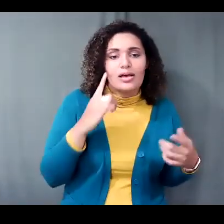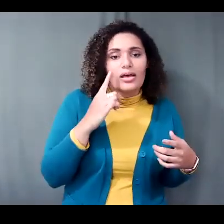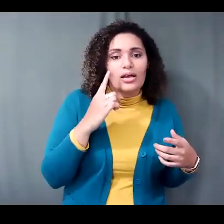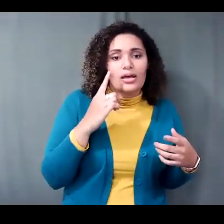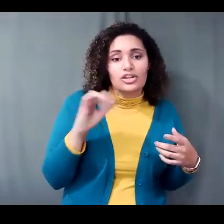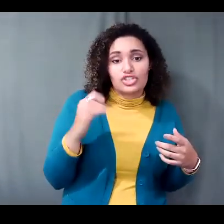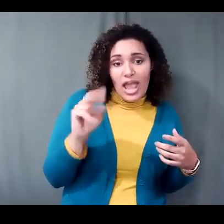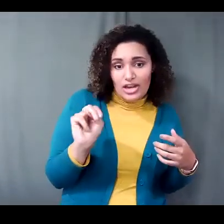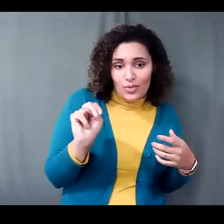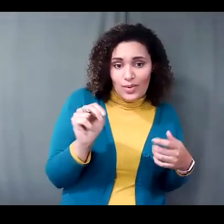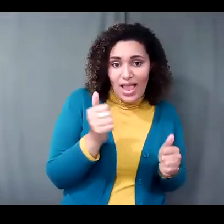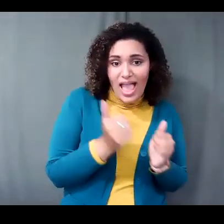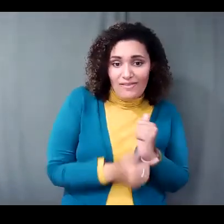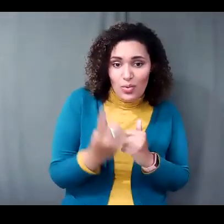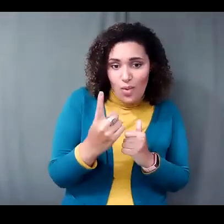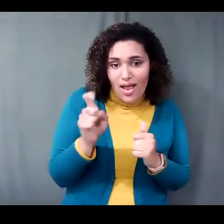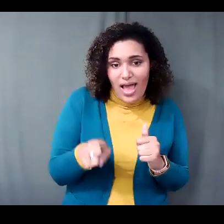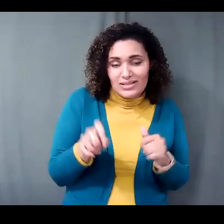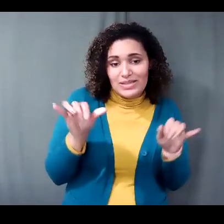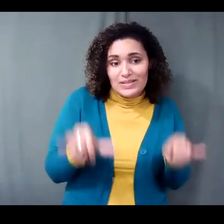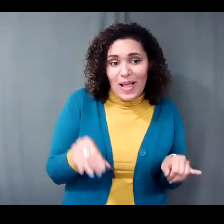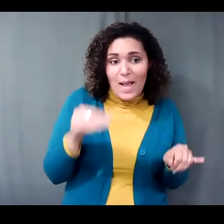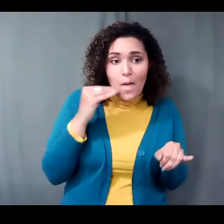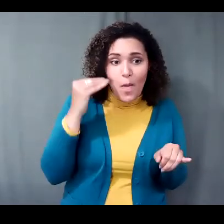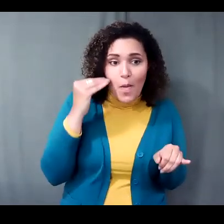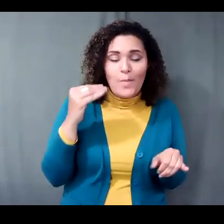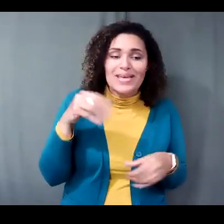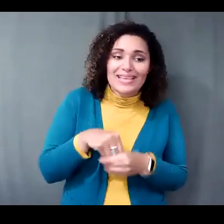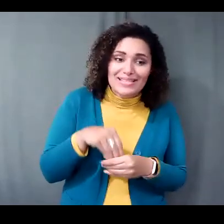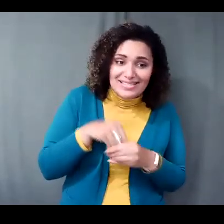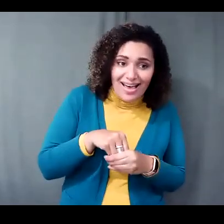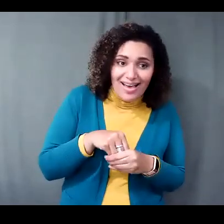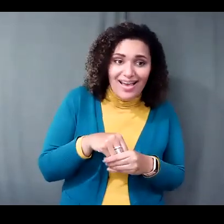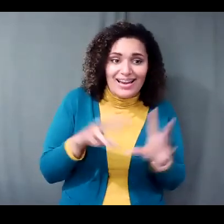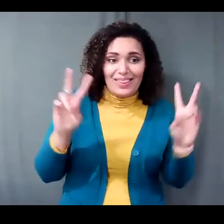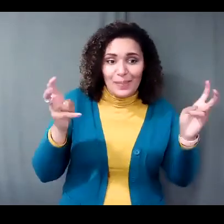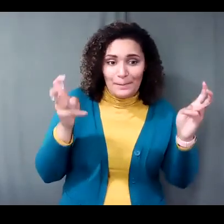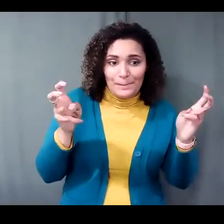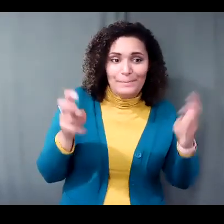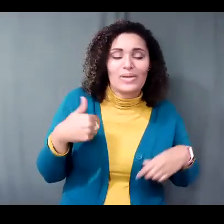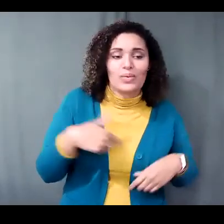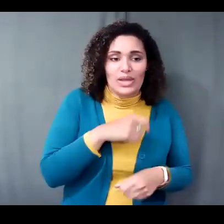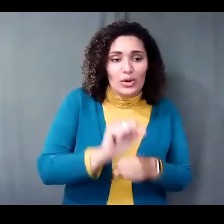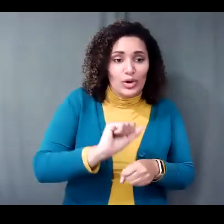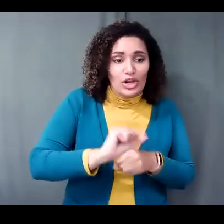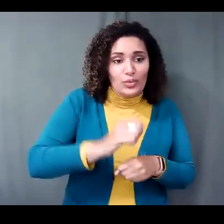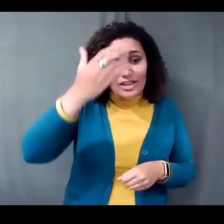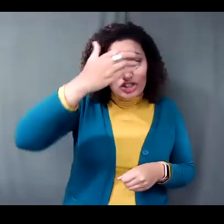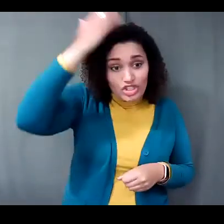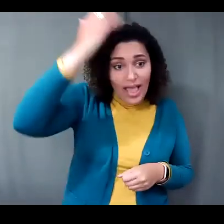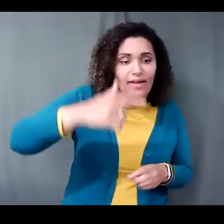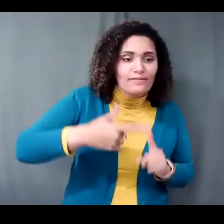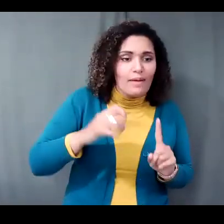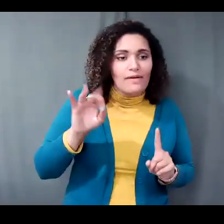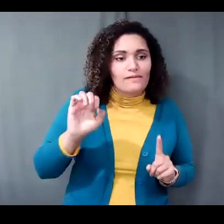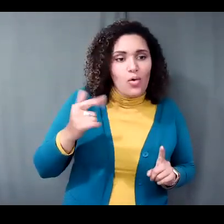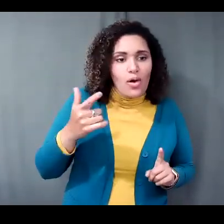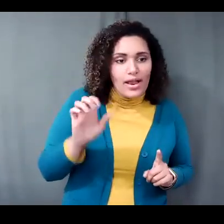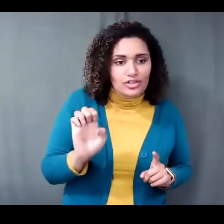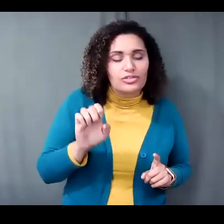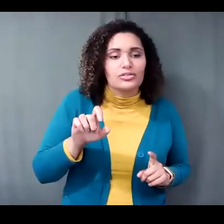the answer. I should have asked this question earlier. We're happy for either one. Oh, that clock is fast because Ed's computer's clock is fast. Oh, we